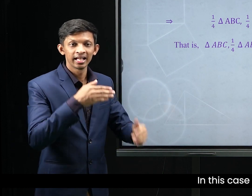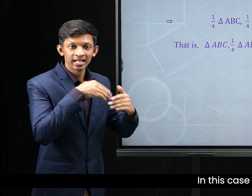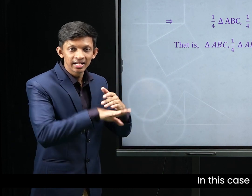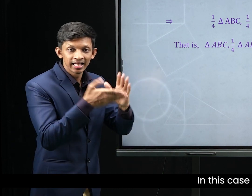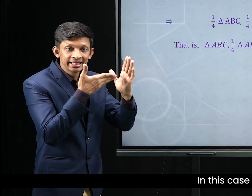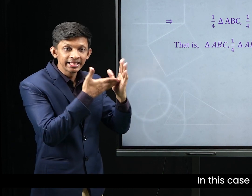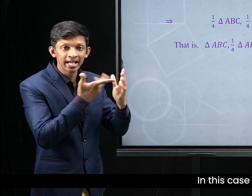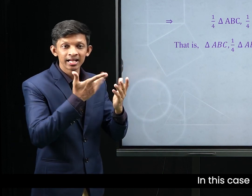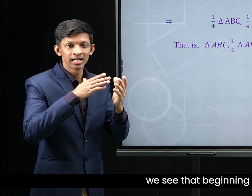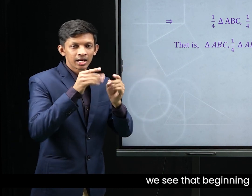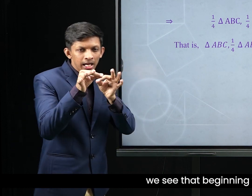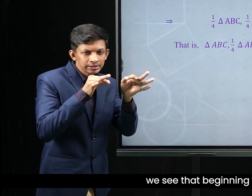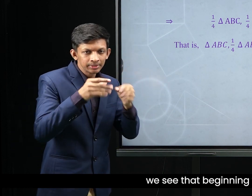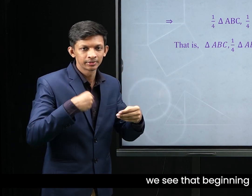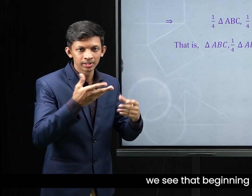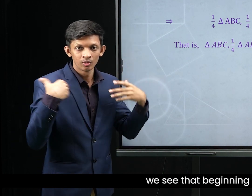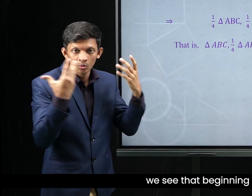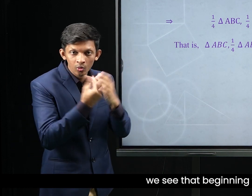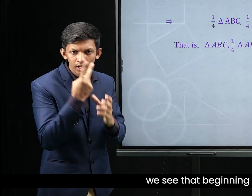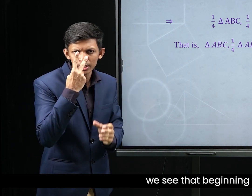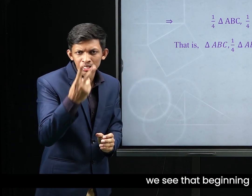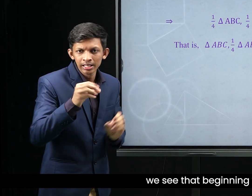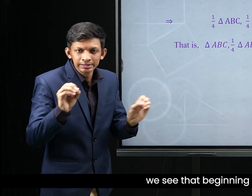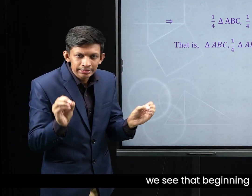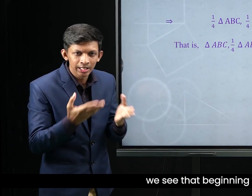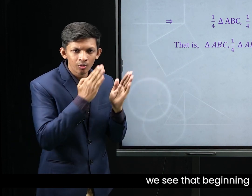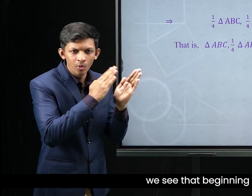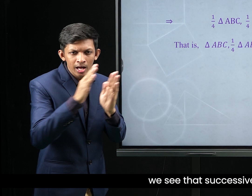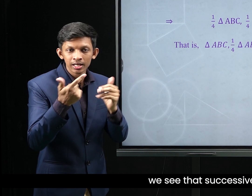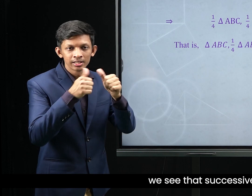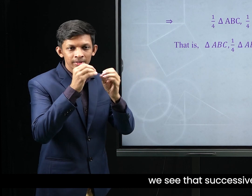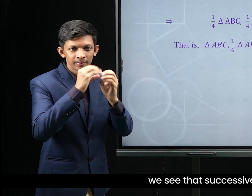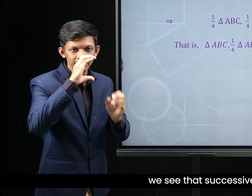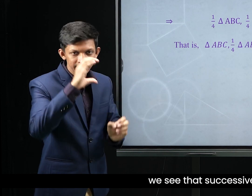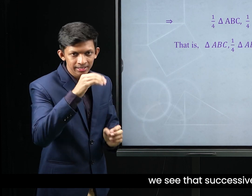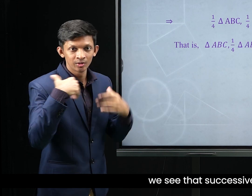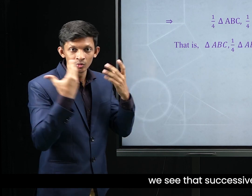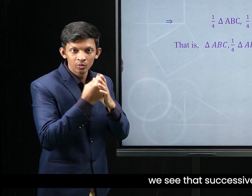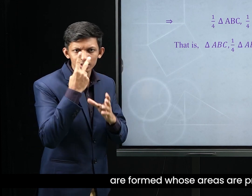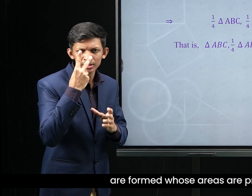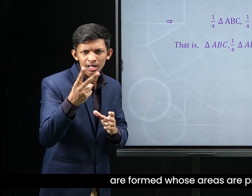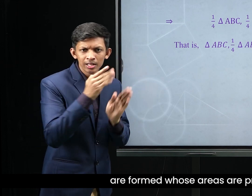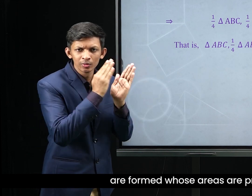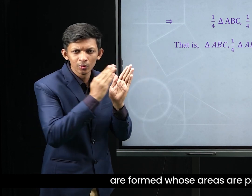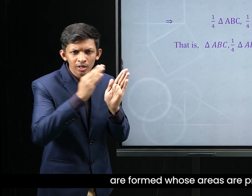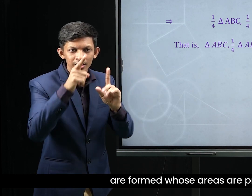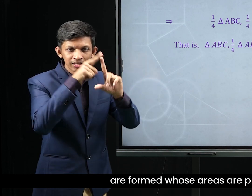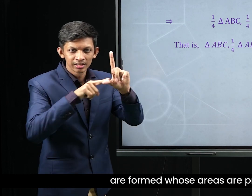In this case, we see that beginning with triangle ABC, we see that successive triangles are formed whose areas